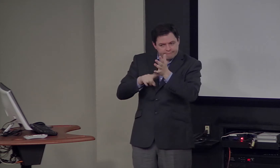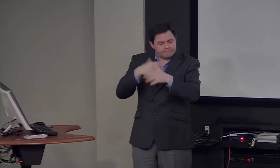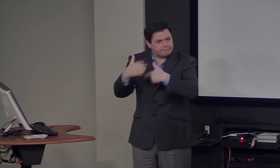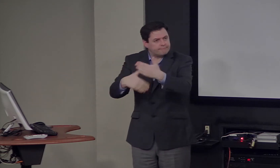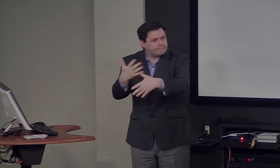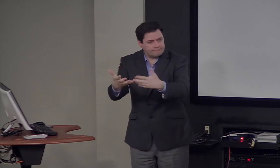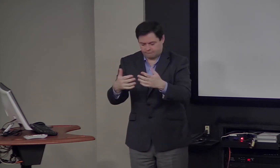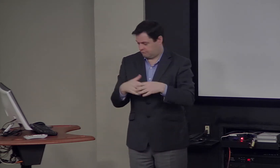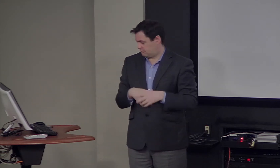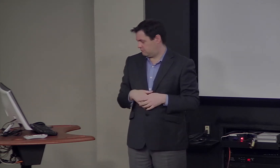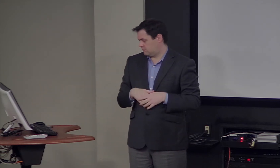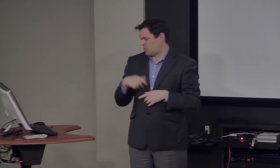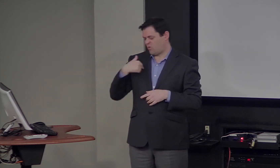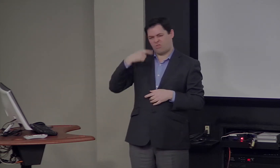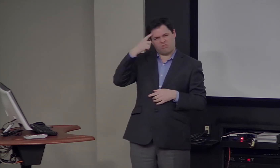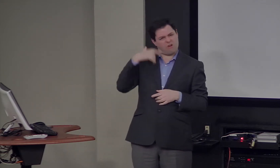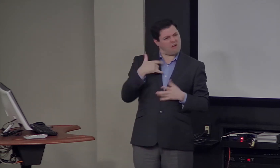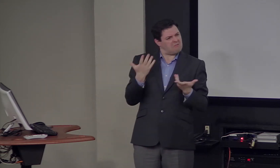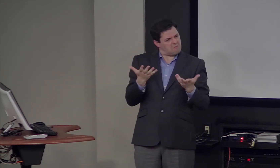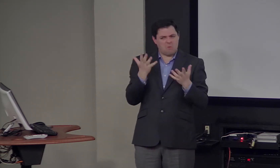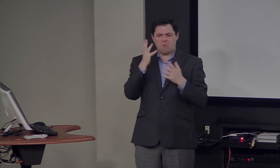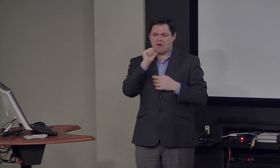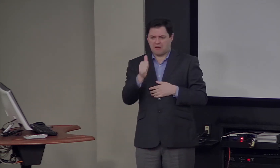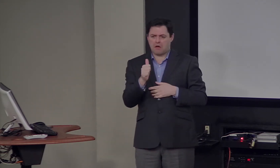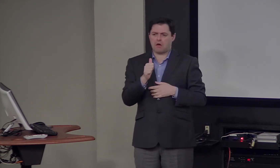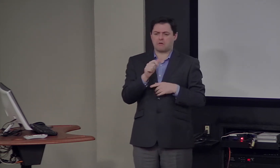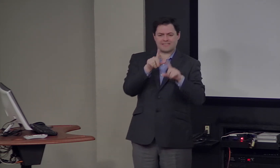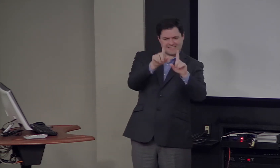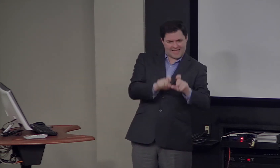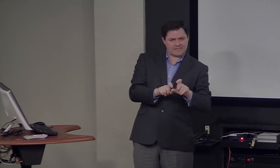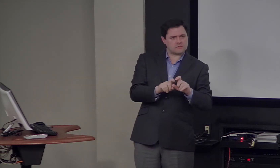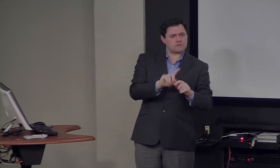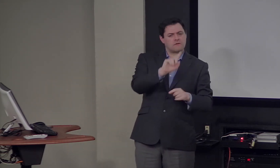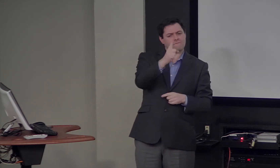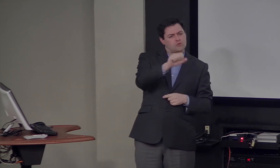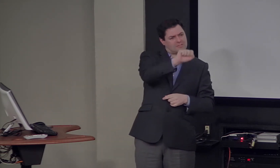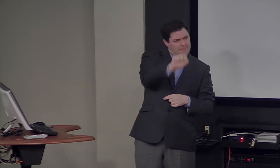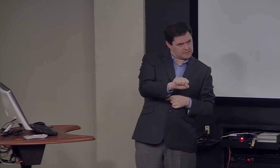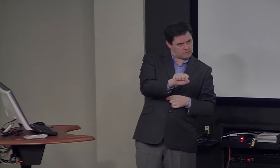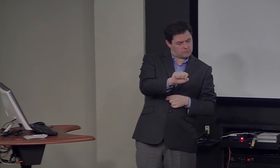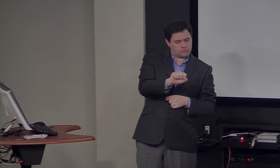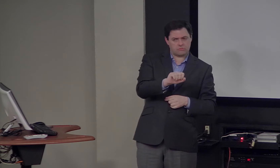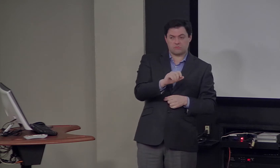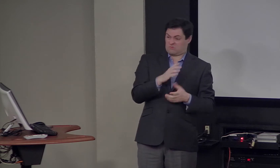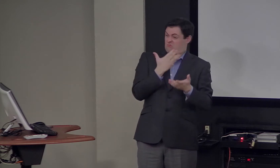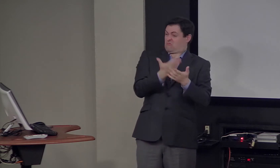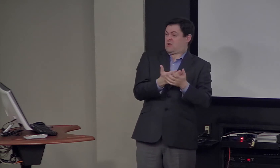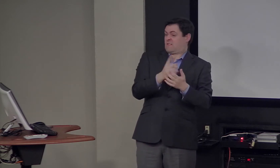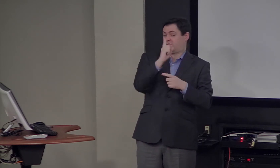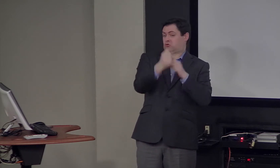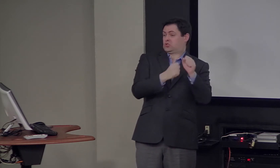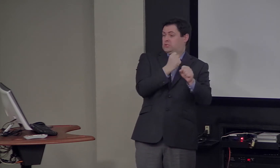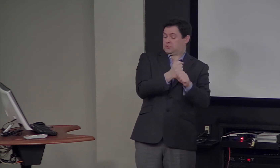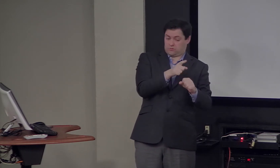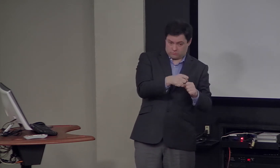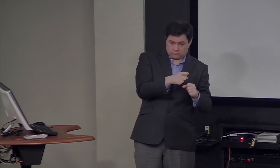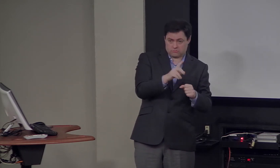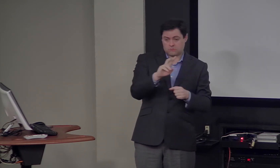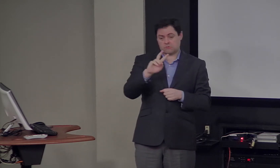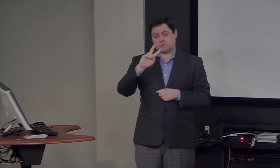deaf studies track. So part of our study was to seek information as to what kinds of tests would provide us that information. We tested students